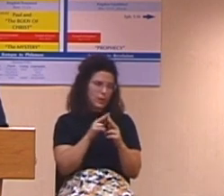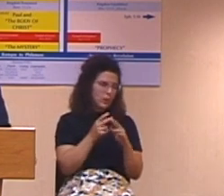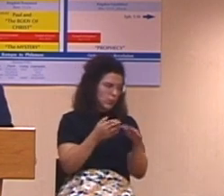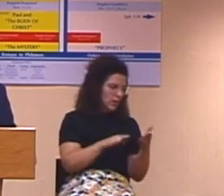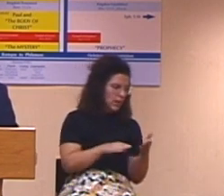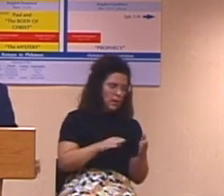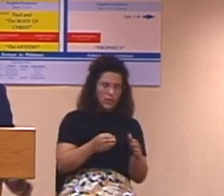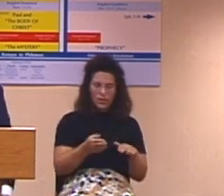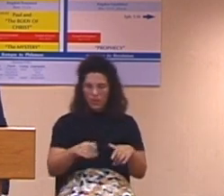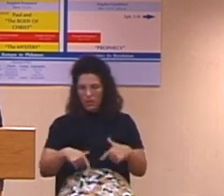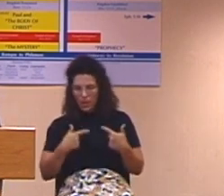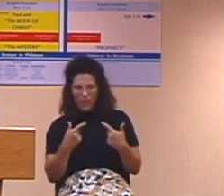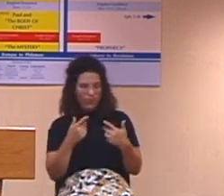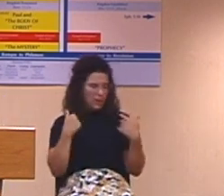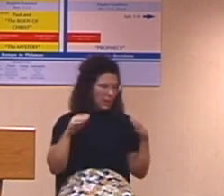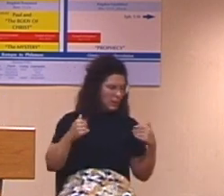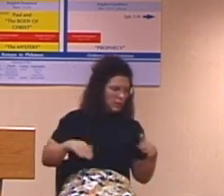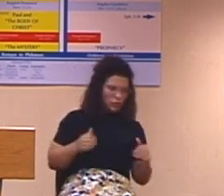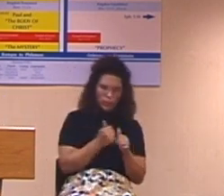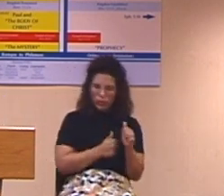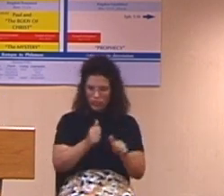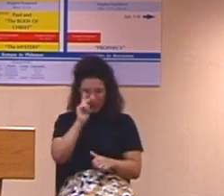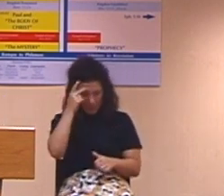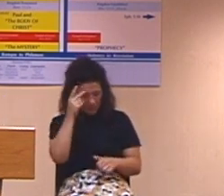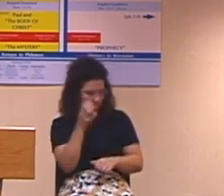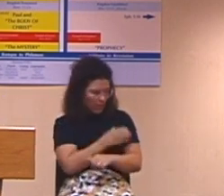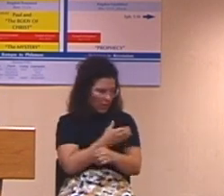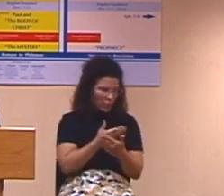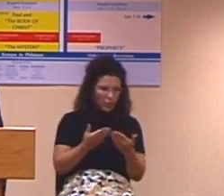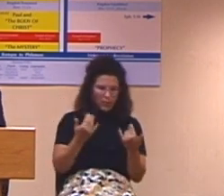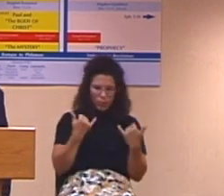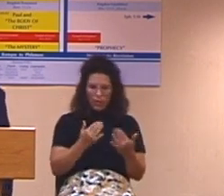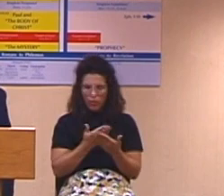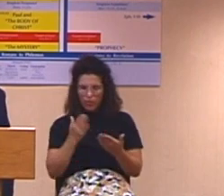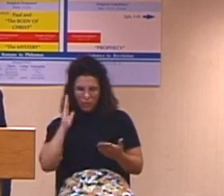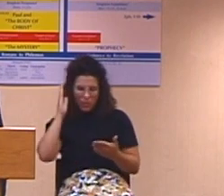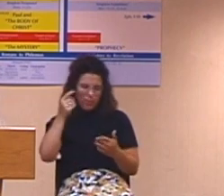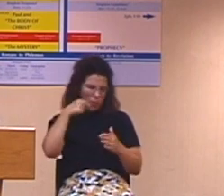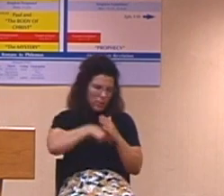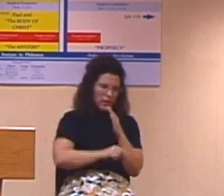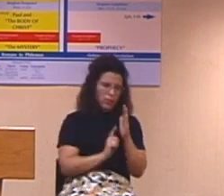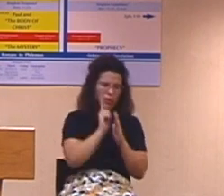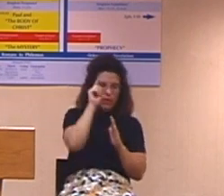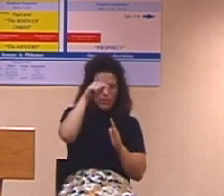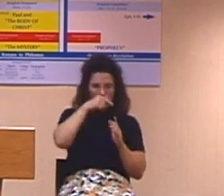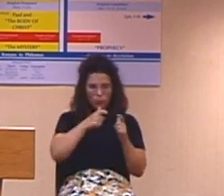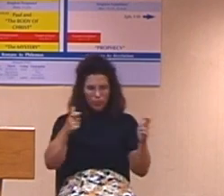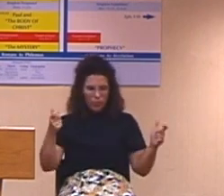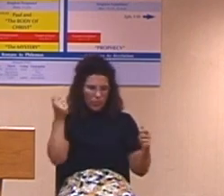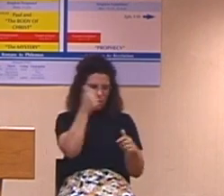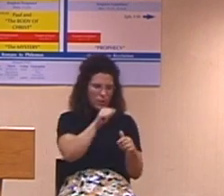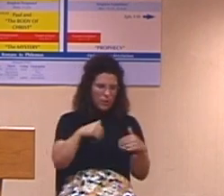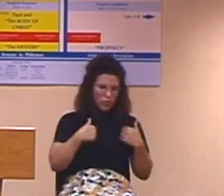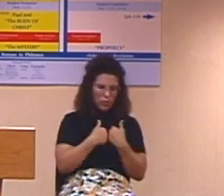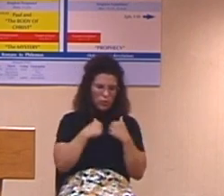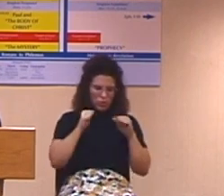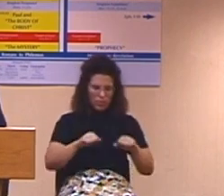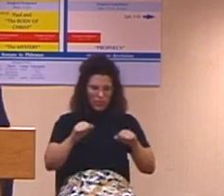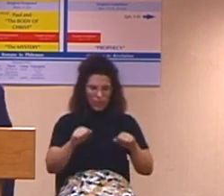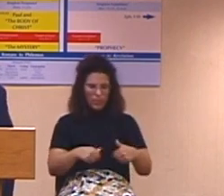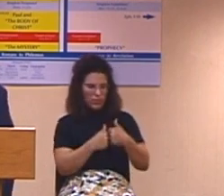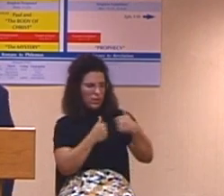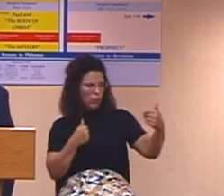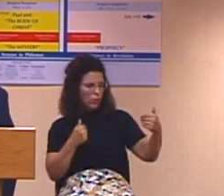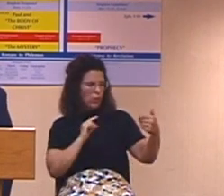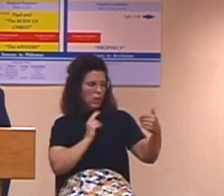nor life, nor angels, nor principalities, nor powers, nor things present, nor things to come, nor height, nor depth, nor any other creature shall be able to separate us from the love of God,